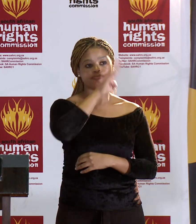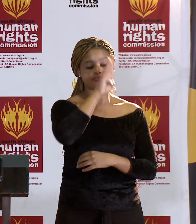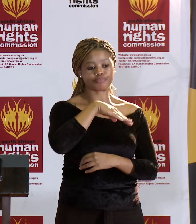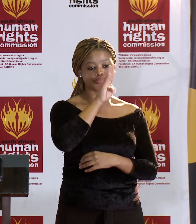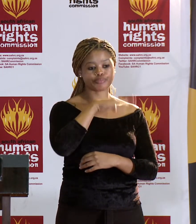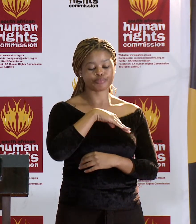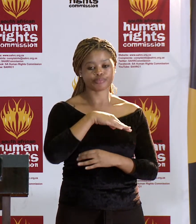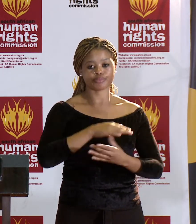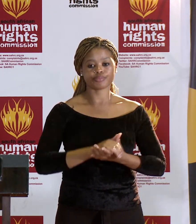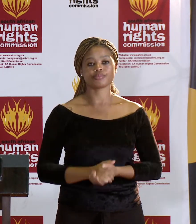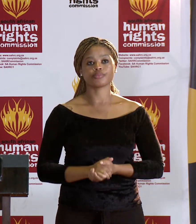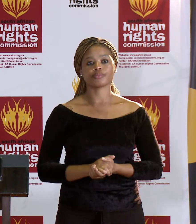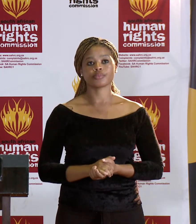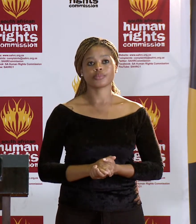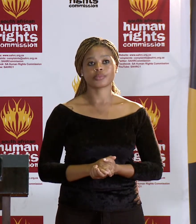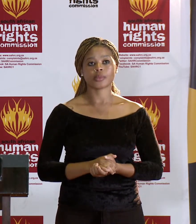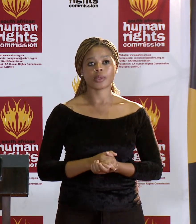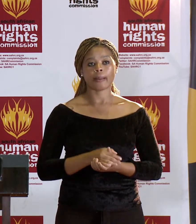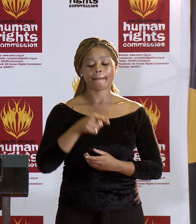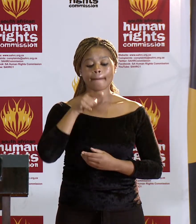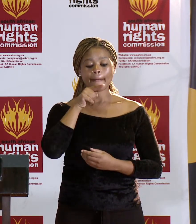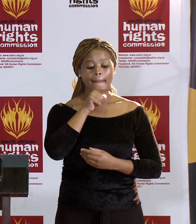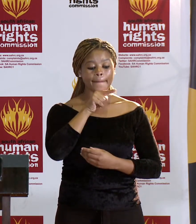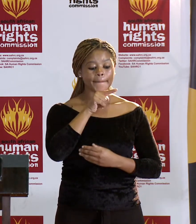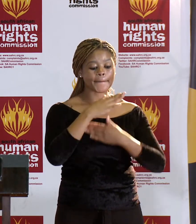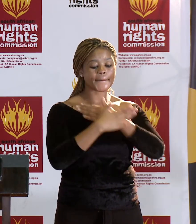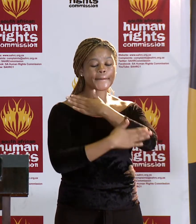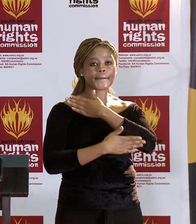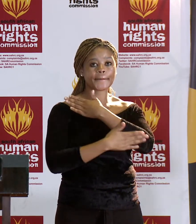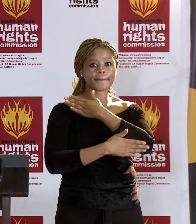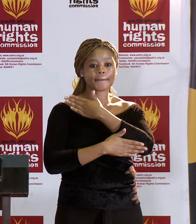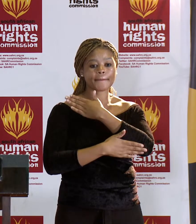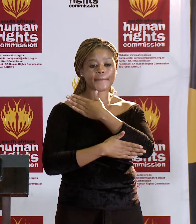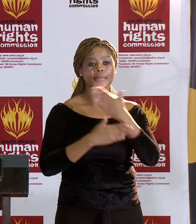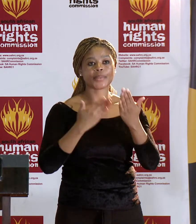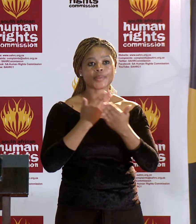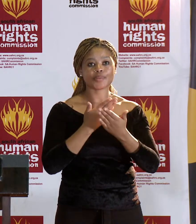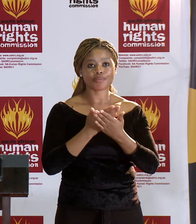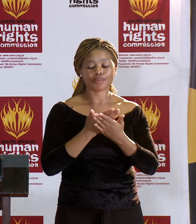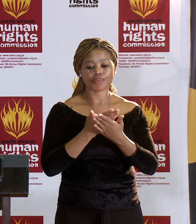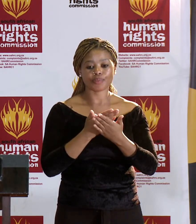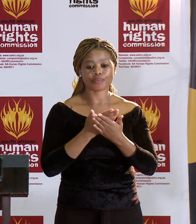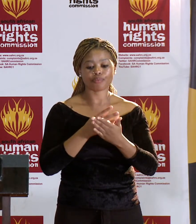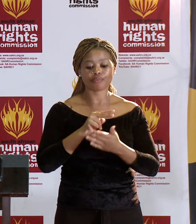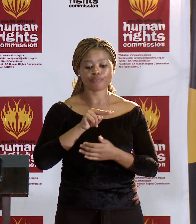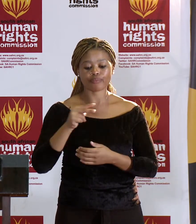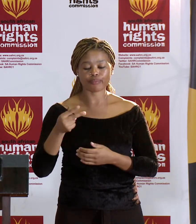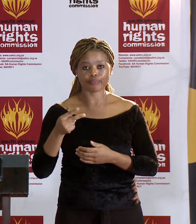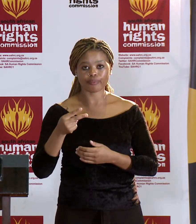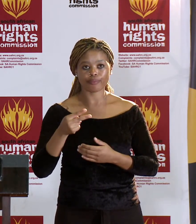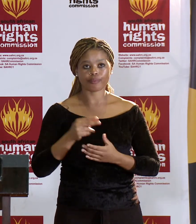painting, that country that can be ours.